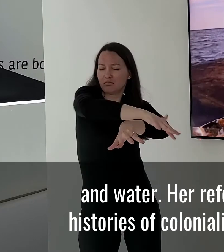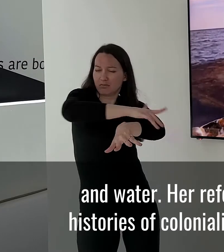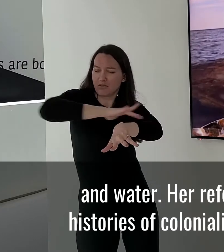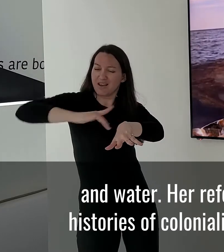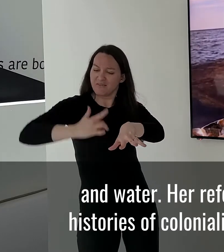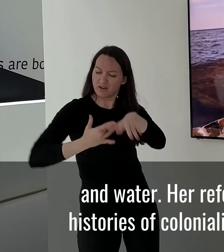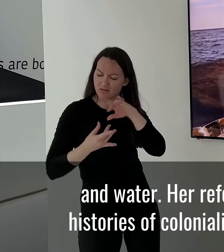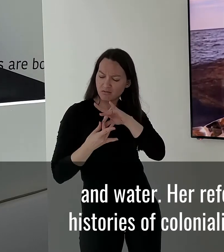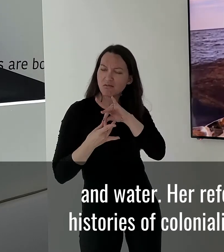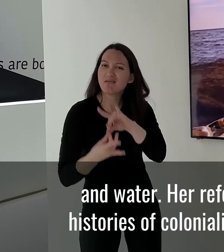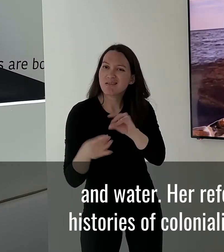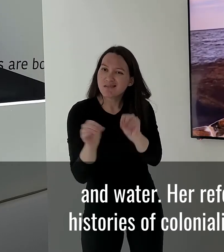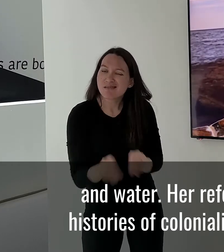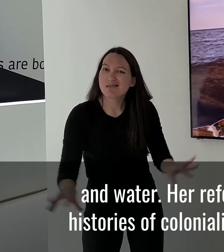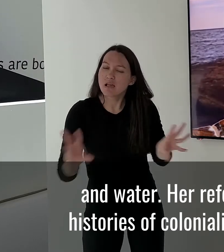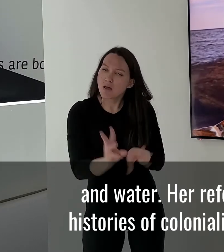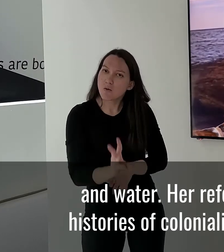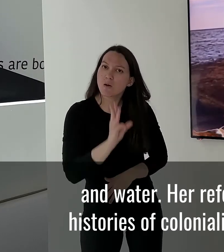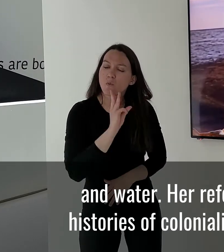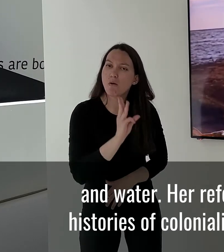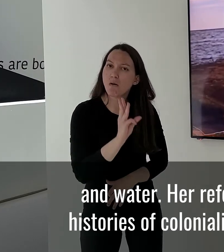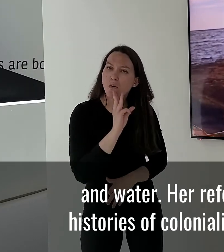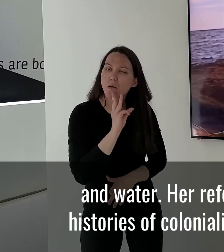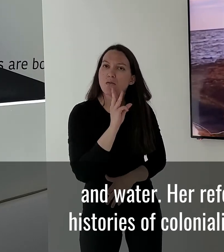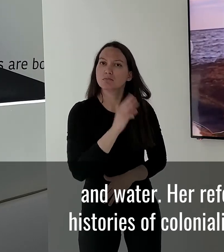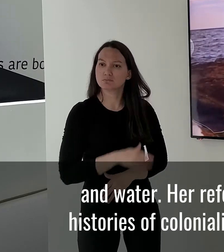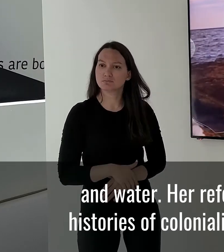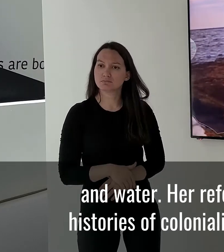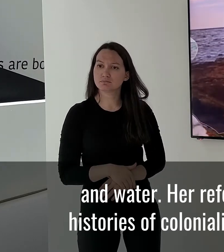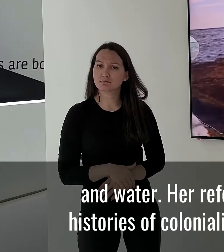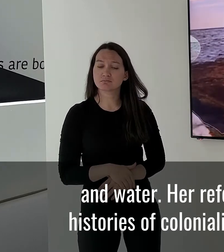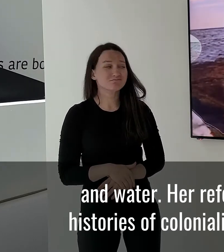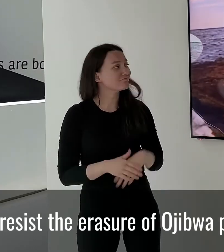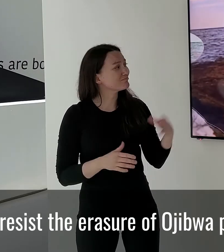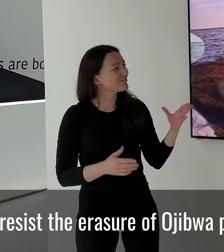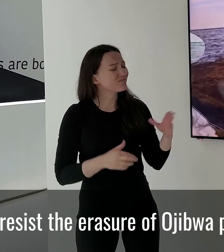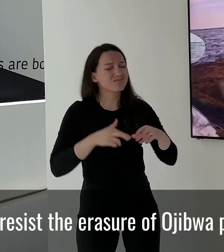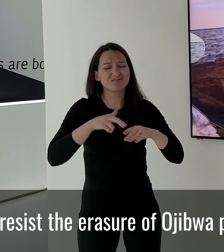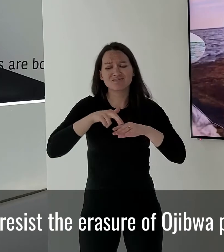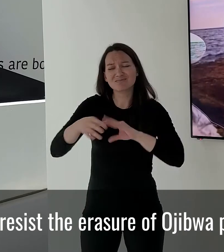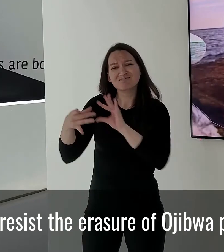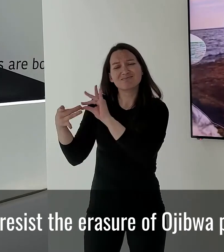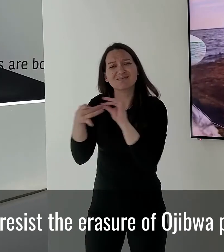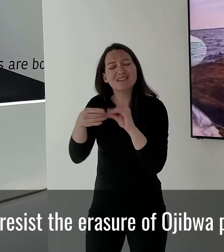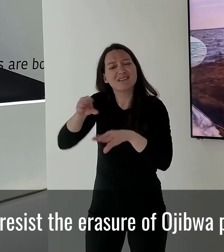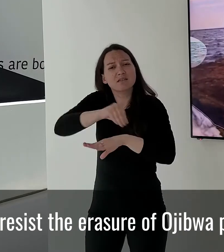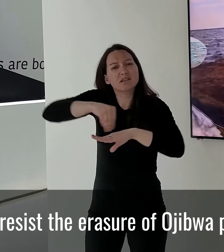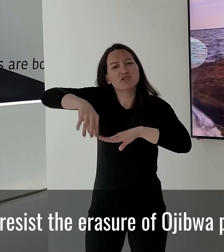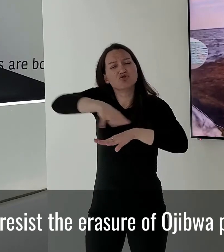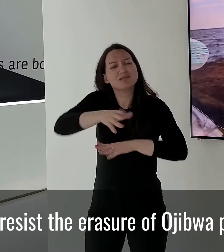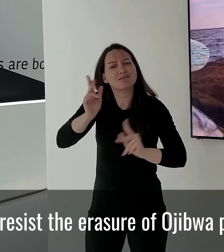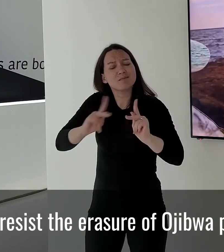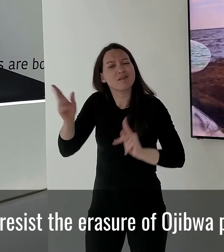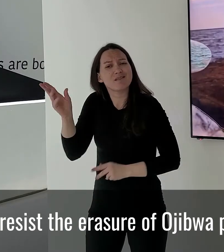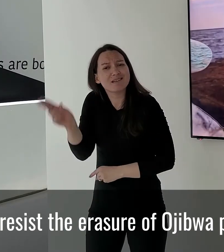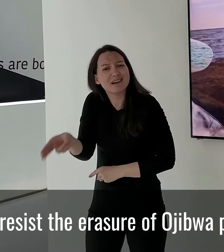indigenous histories of colonialization and assimilation resist the erasure of Ojibwa practices